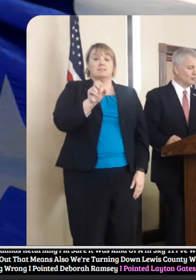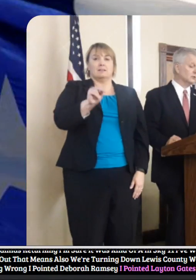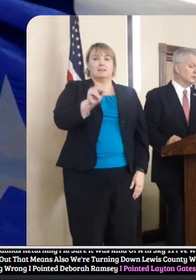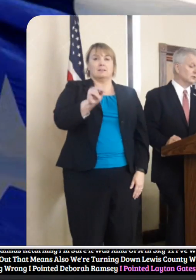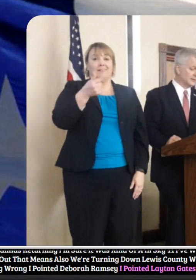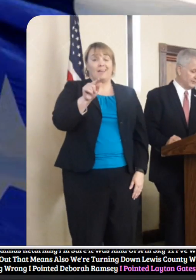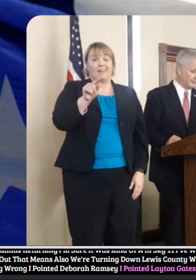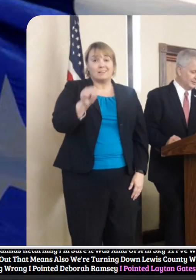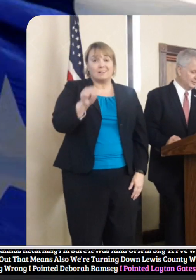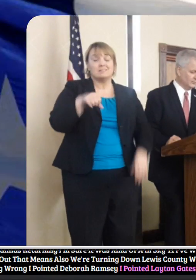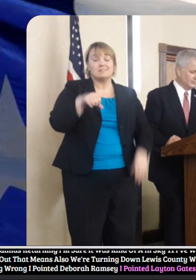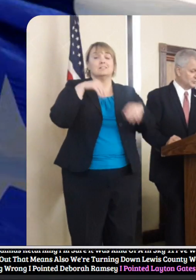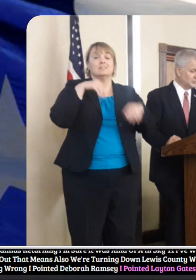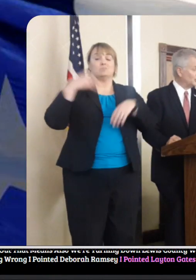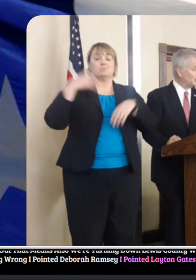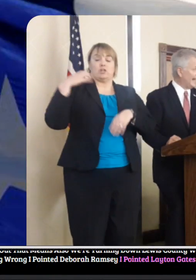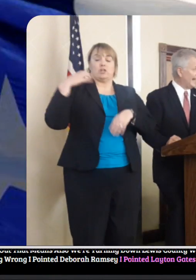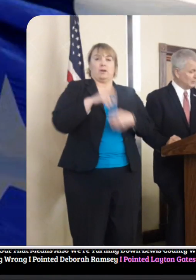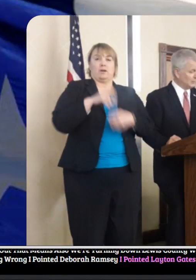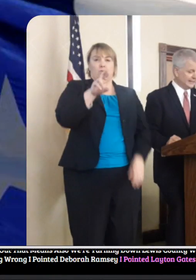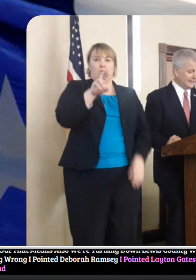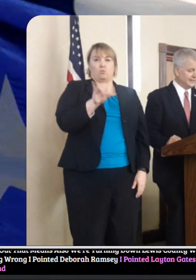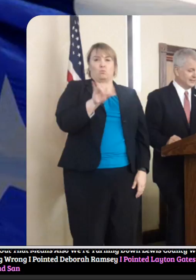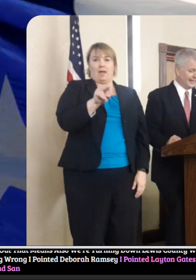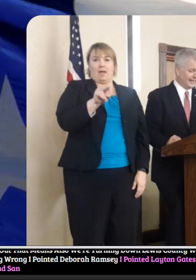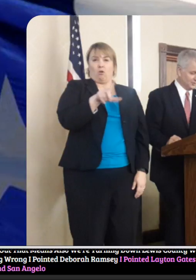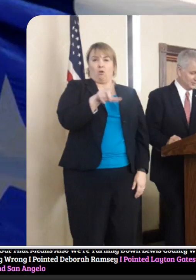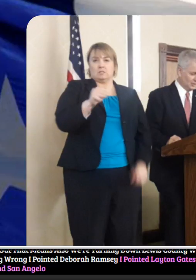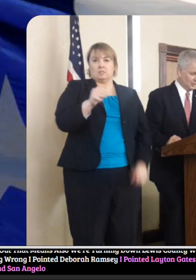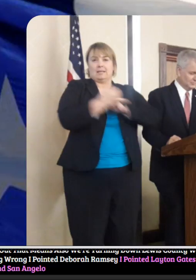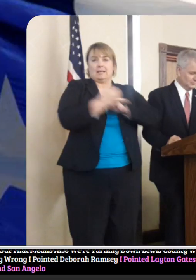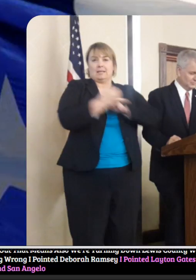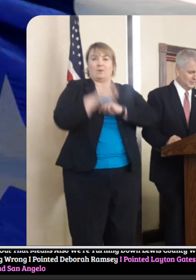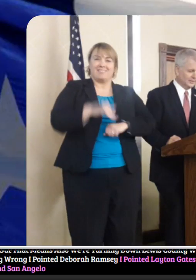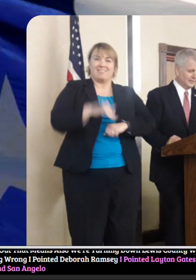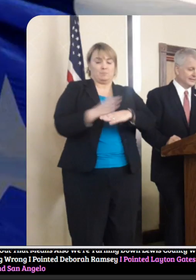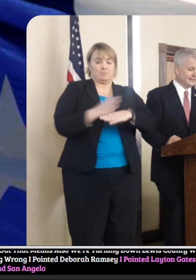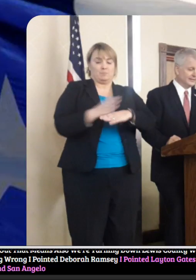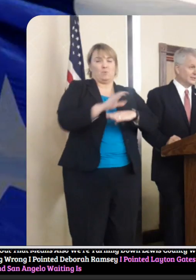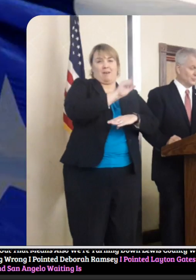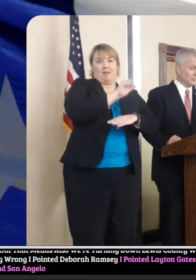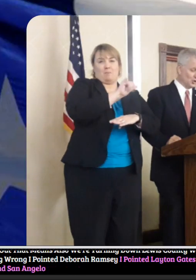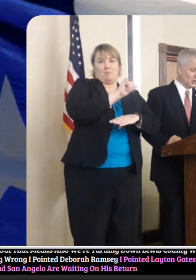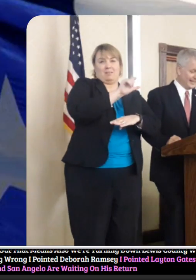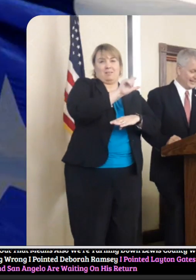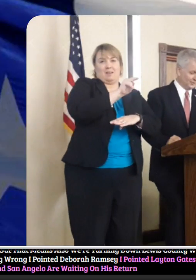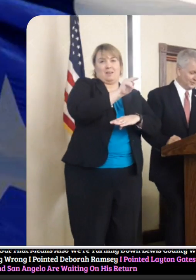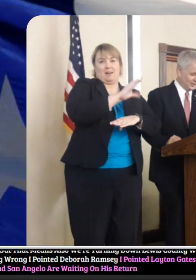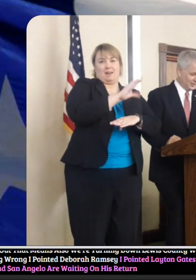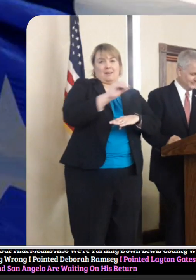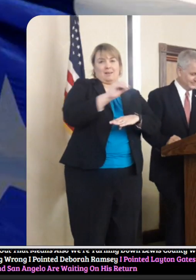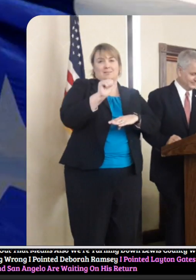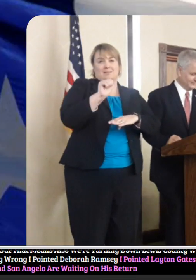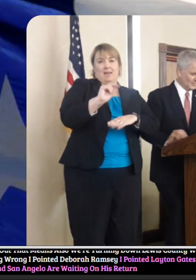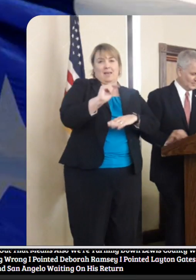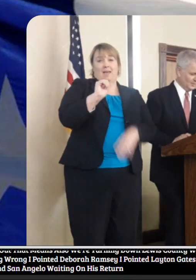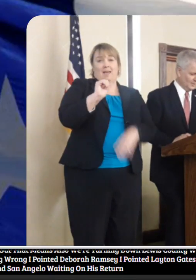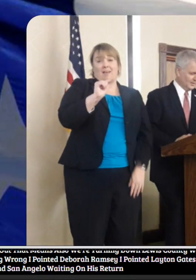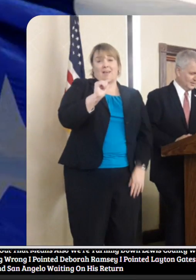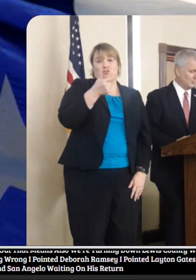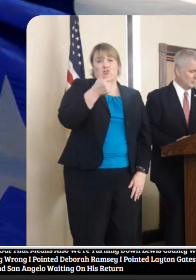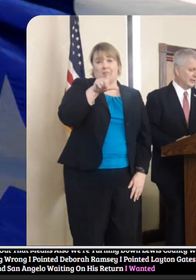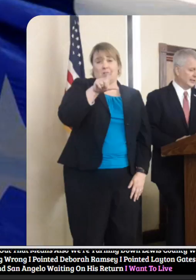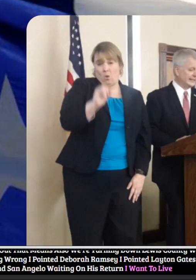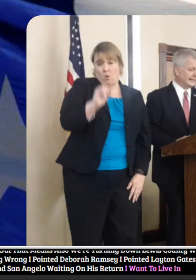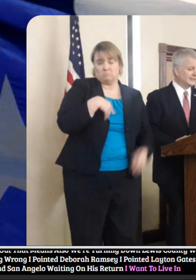Runnels County, which is between Abilene and San Angelo. Leighton is the returning county chair. I